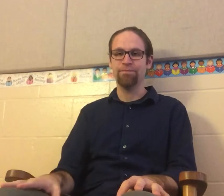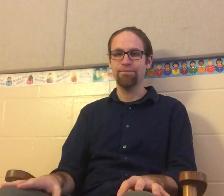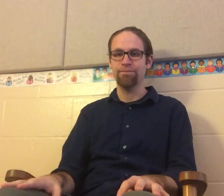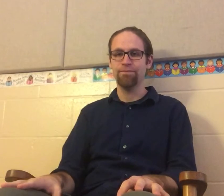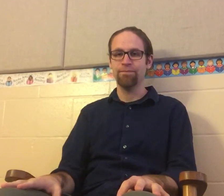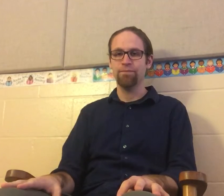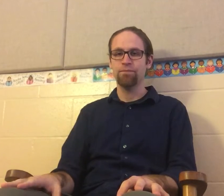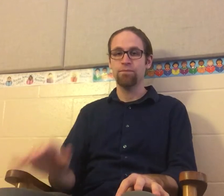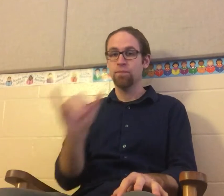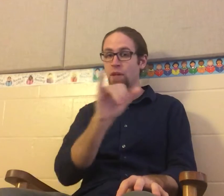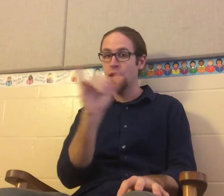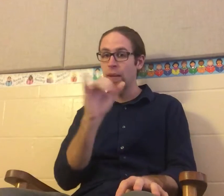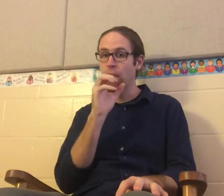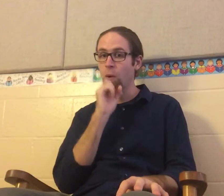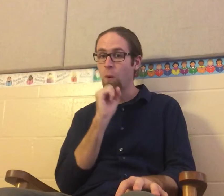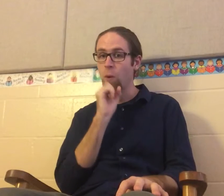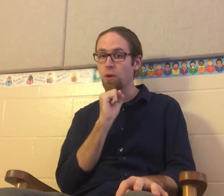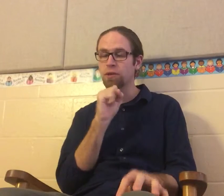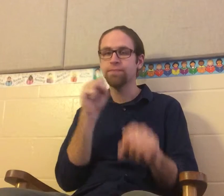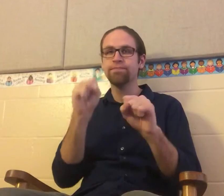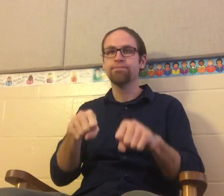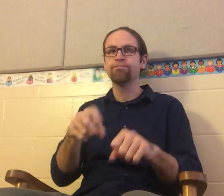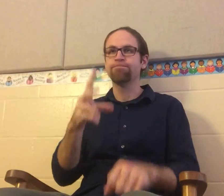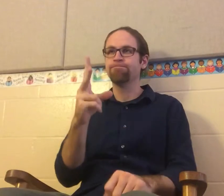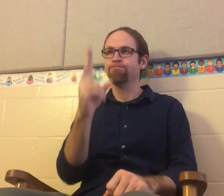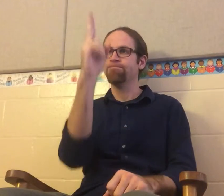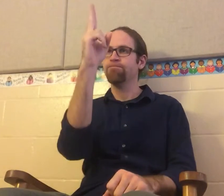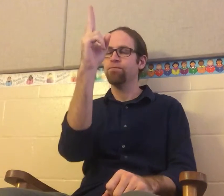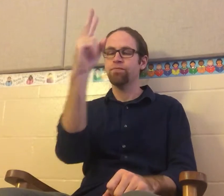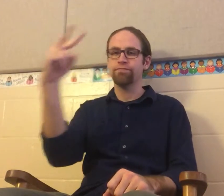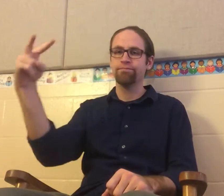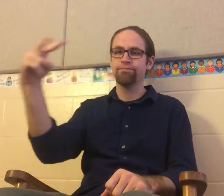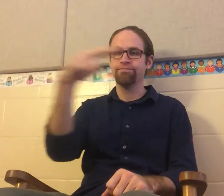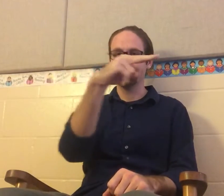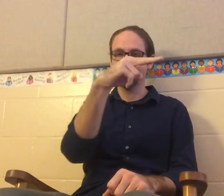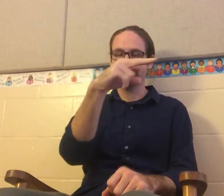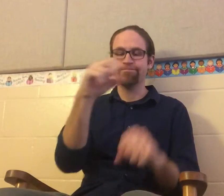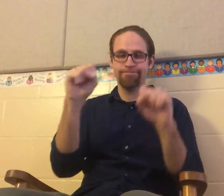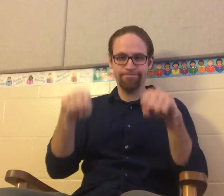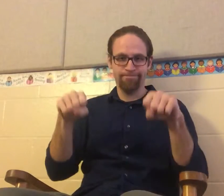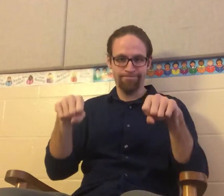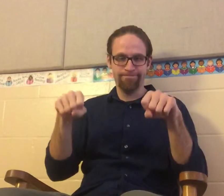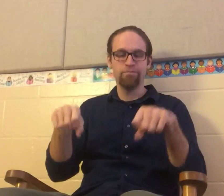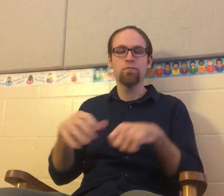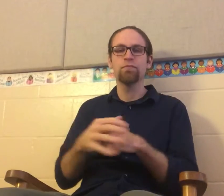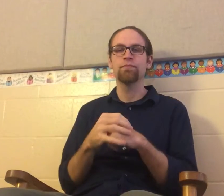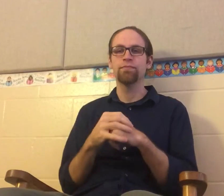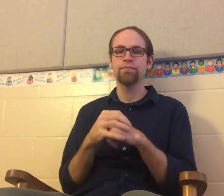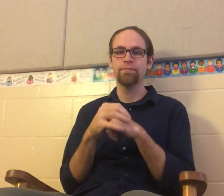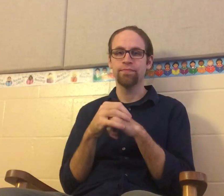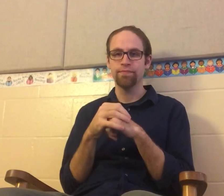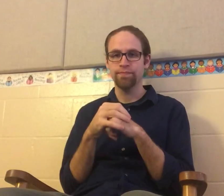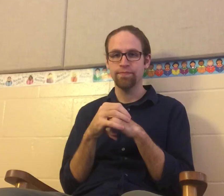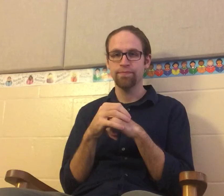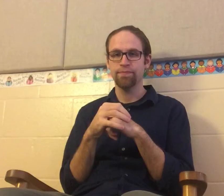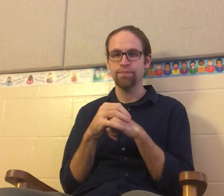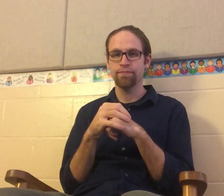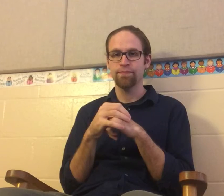Just like an orange can be cut in half, either through the center from side to side, or from the top to the bottom. Earth